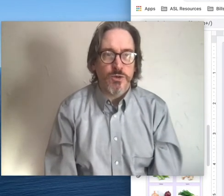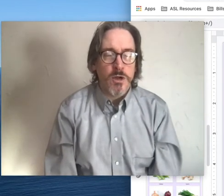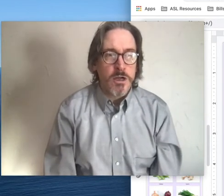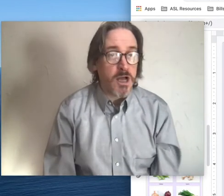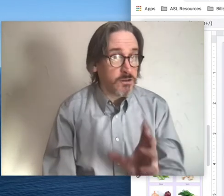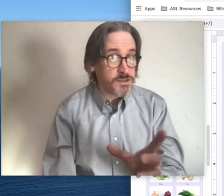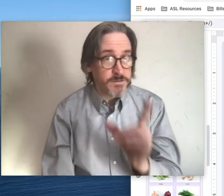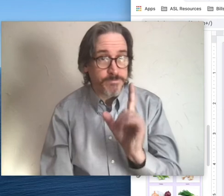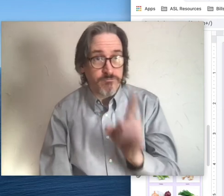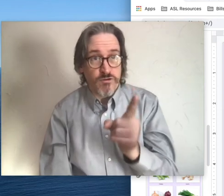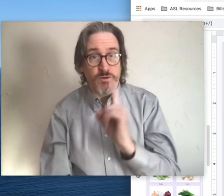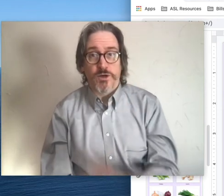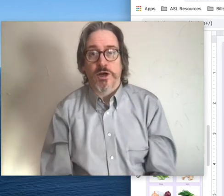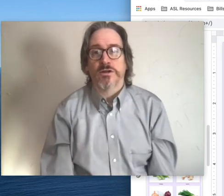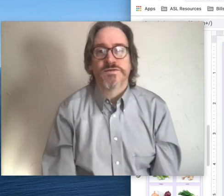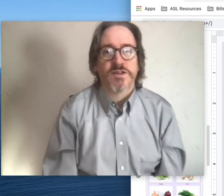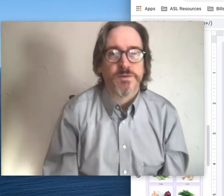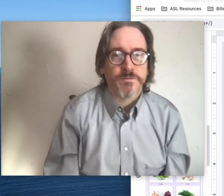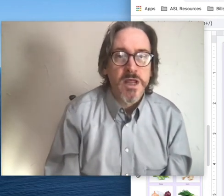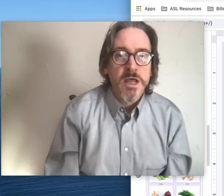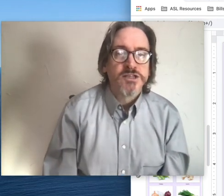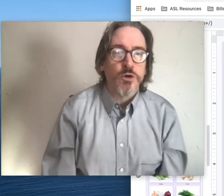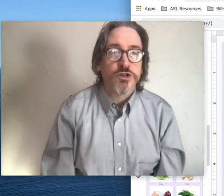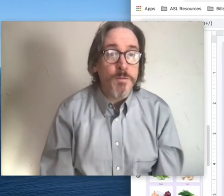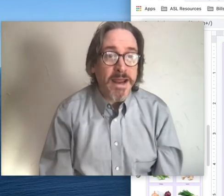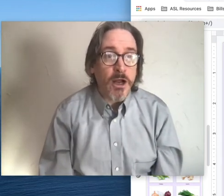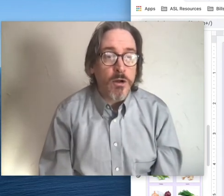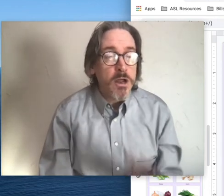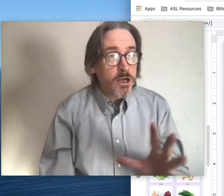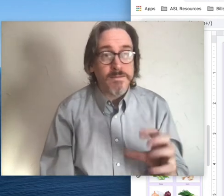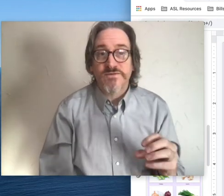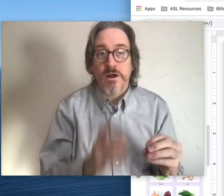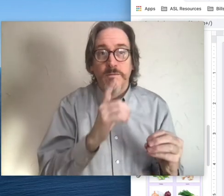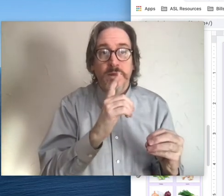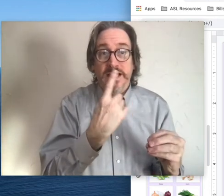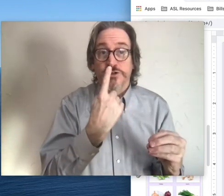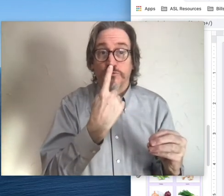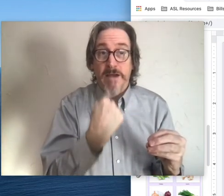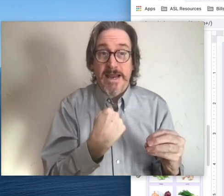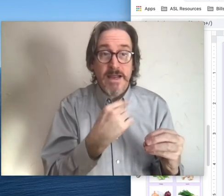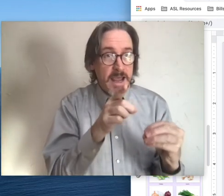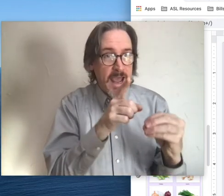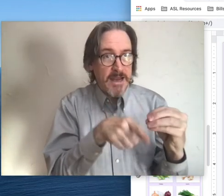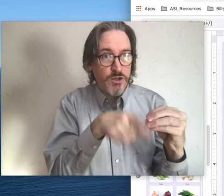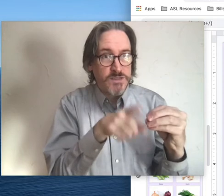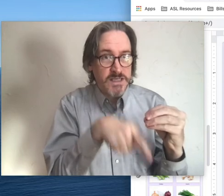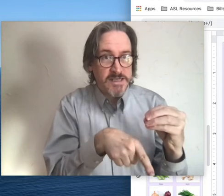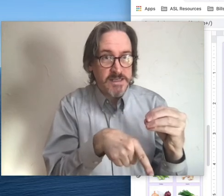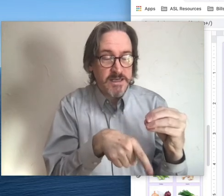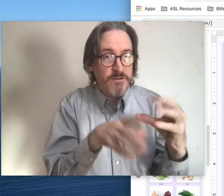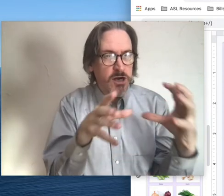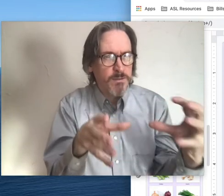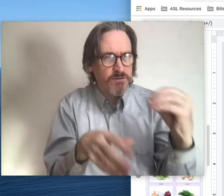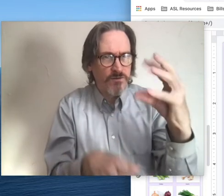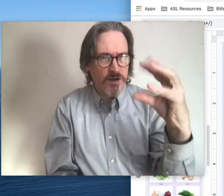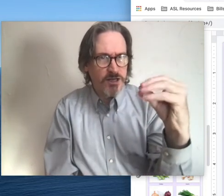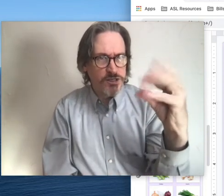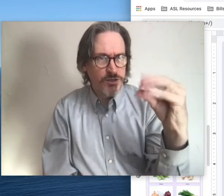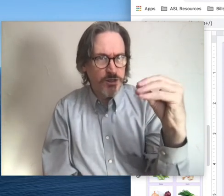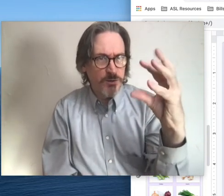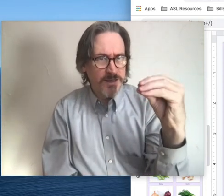to colors. Review your colors for this one. So tomato comes from its red and you slice it. And there are a couple